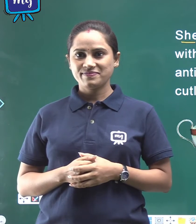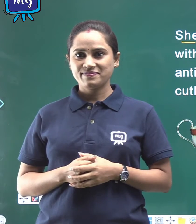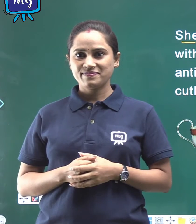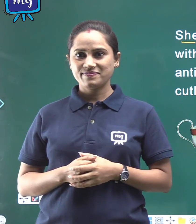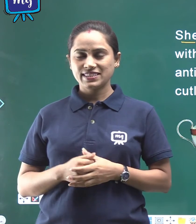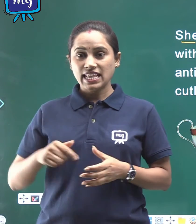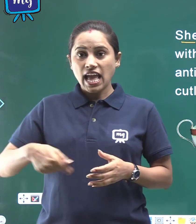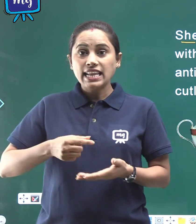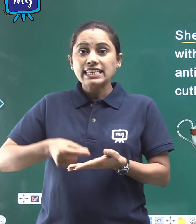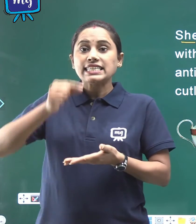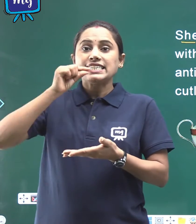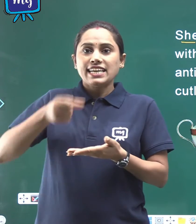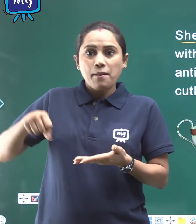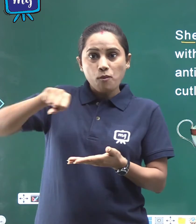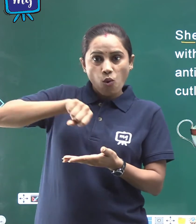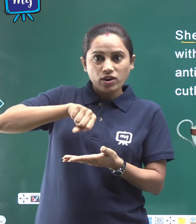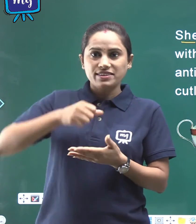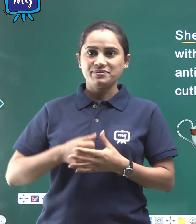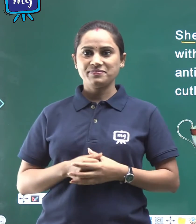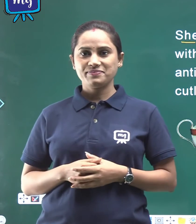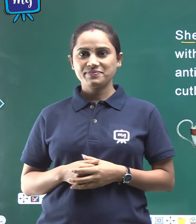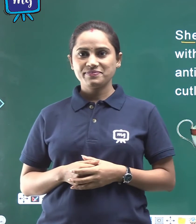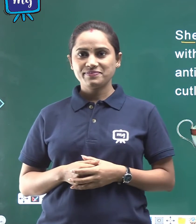her teapot